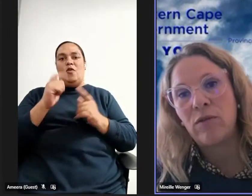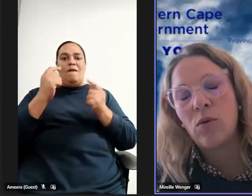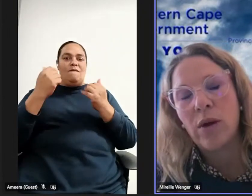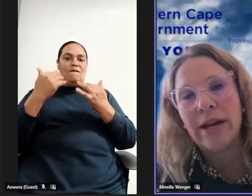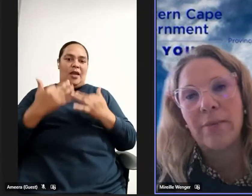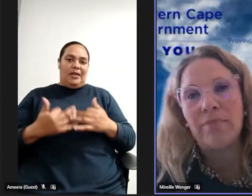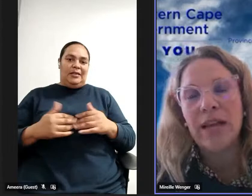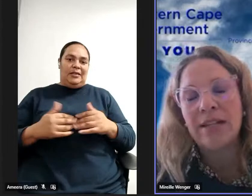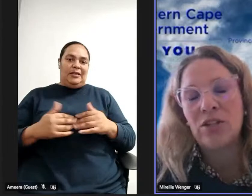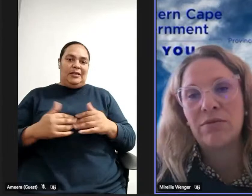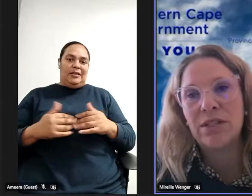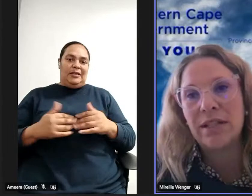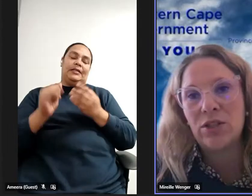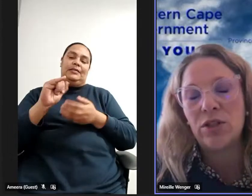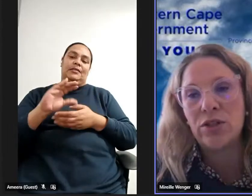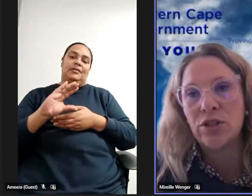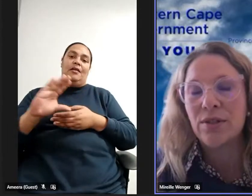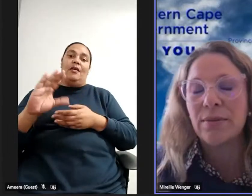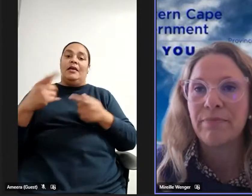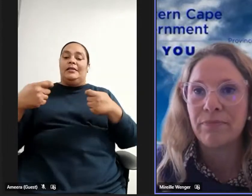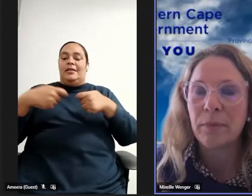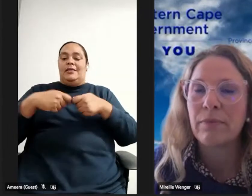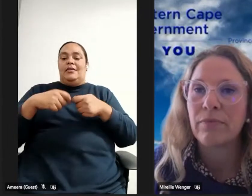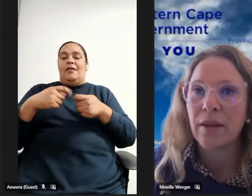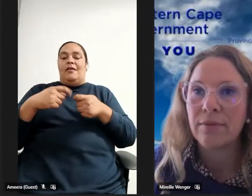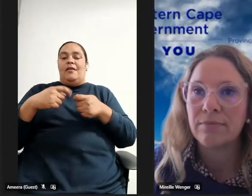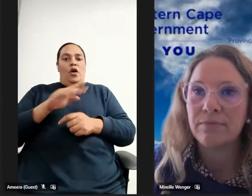incentives for energy resilience solutions.